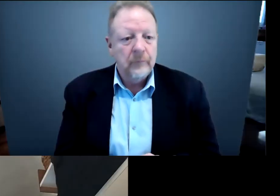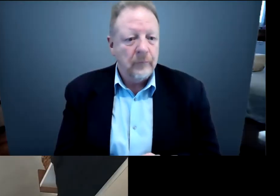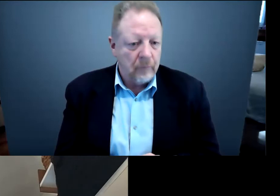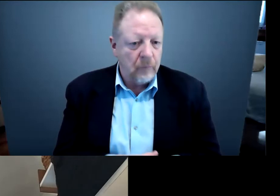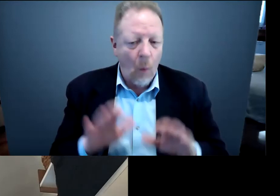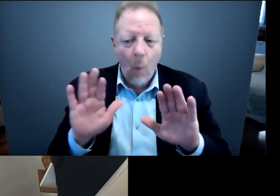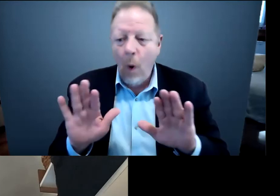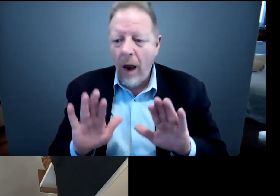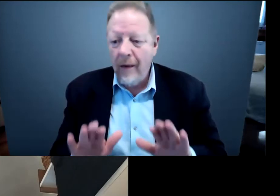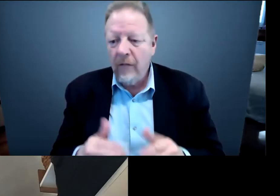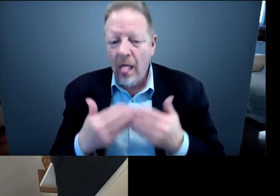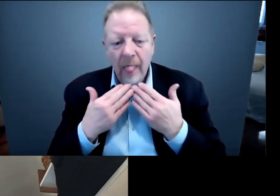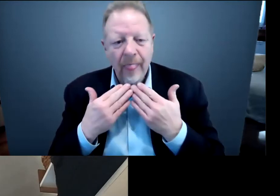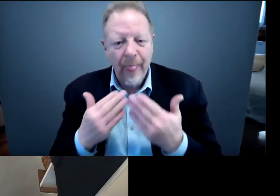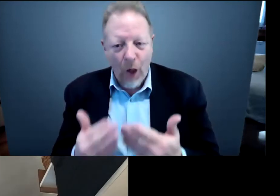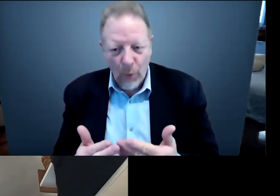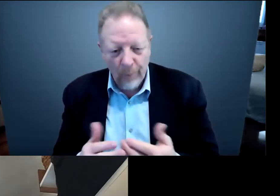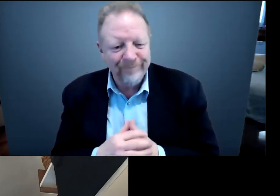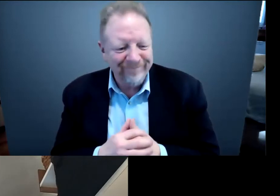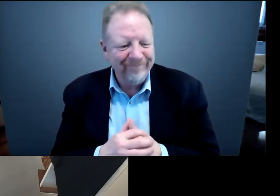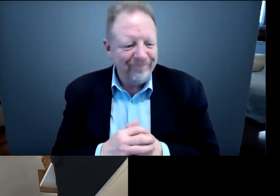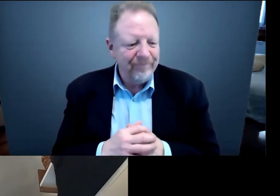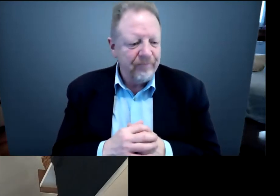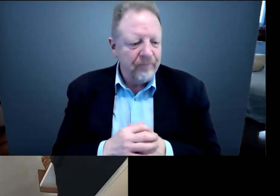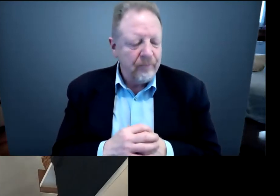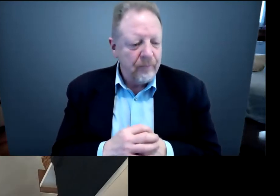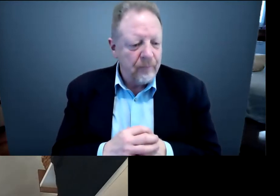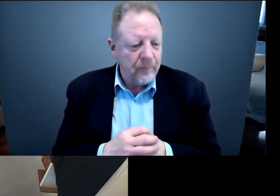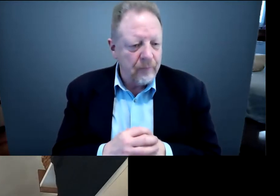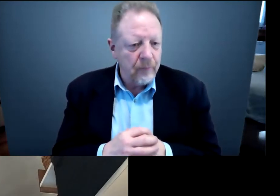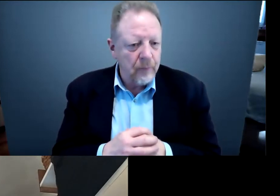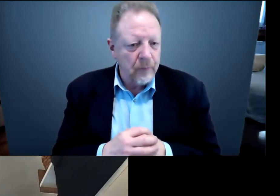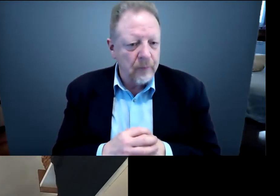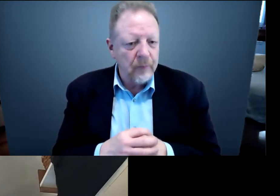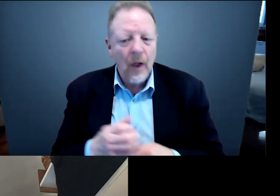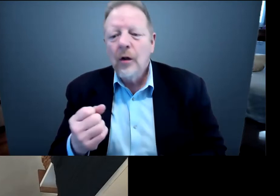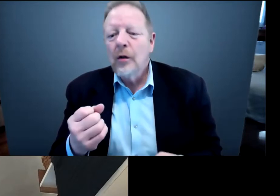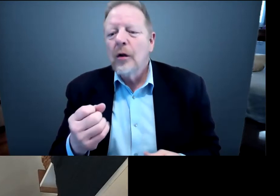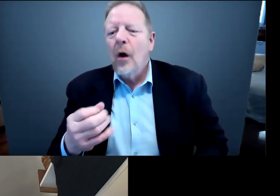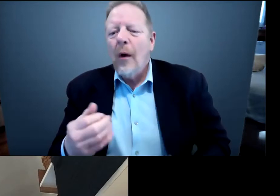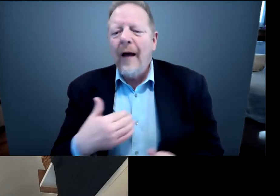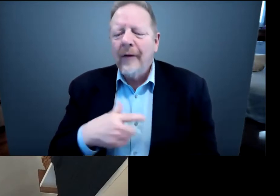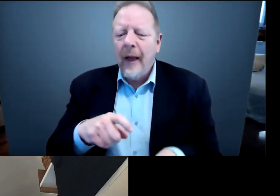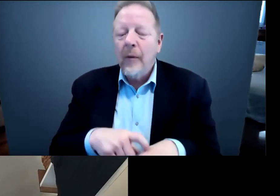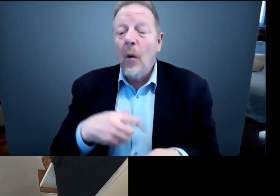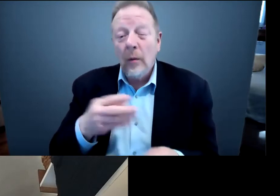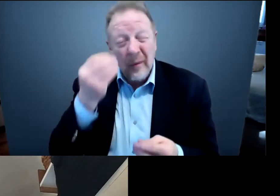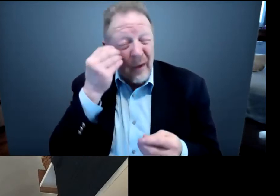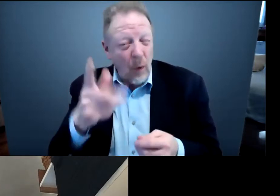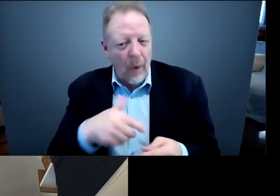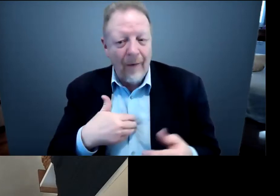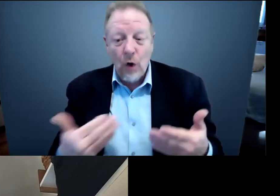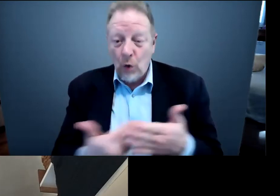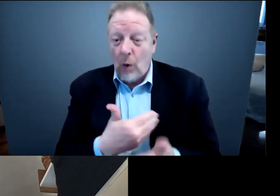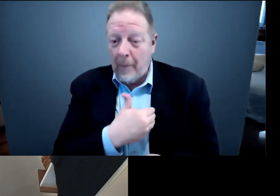Wonderful, thank you. We'll just, which we already kind of discussed, but we do have a new member here